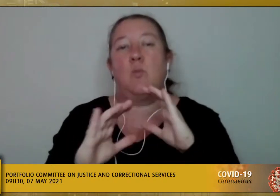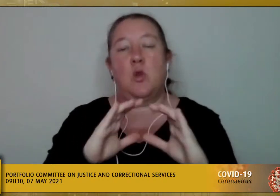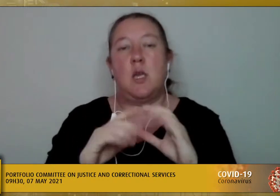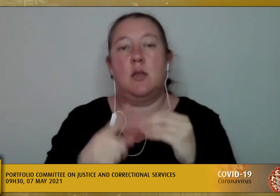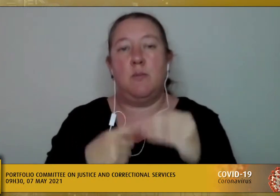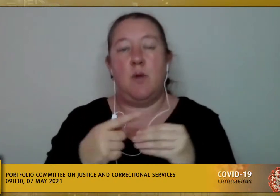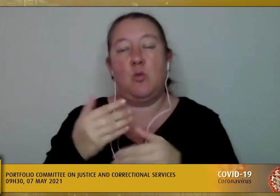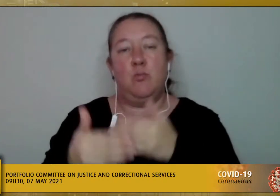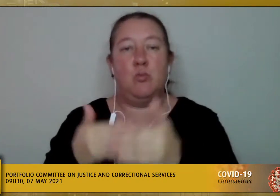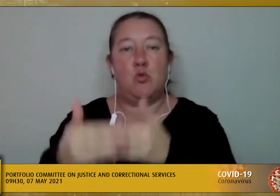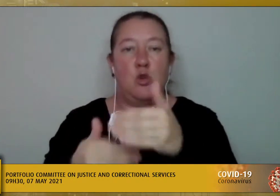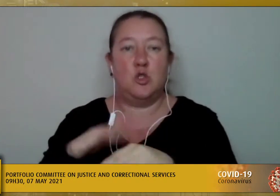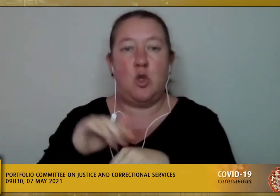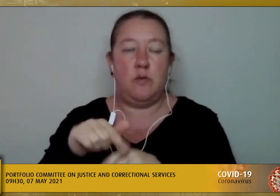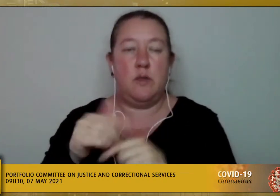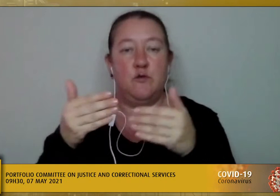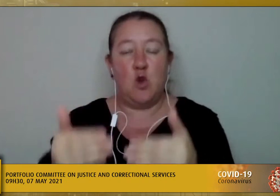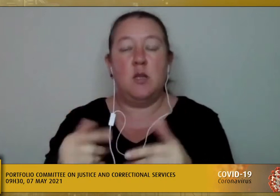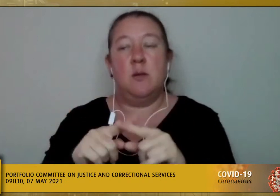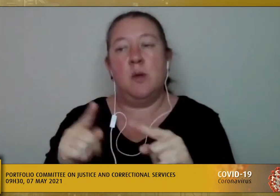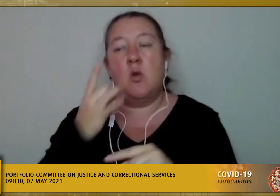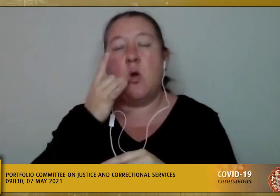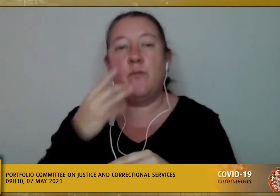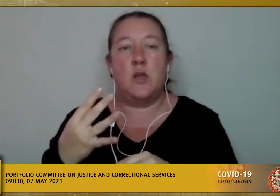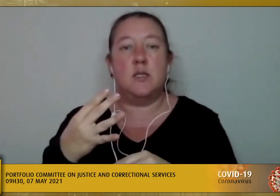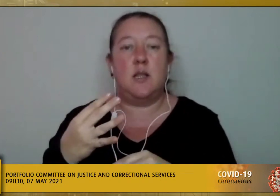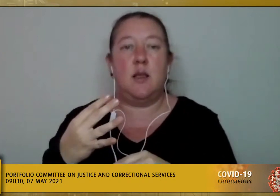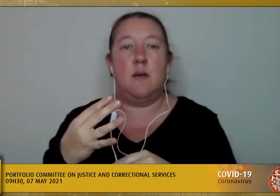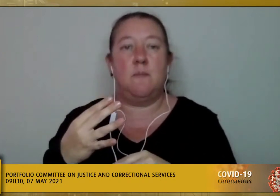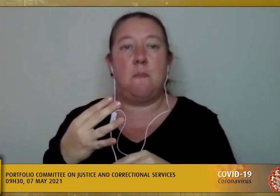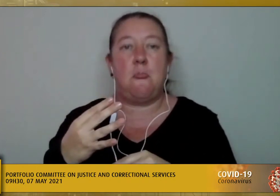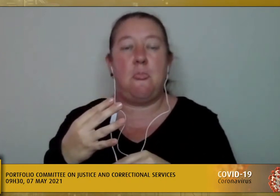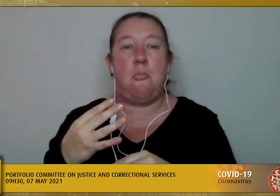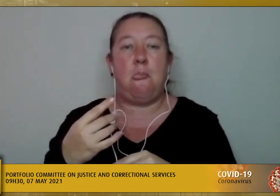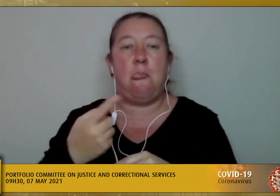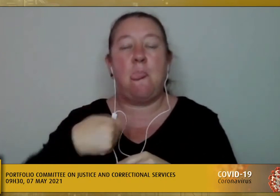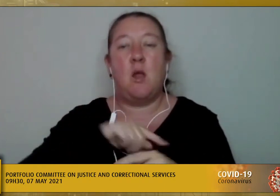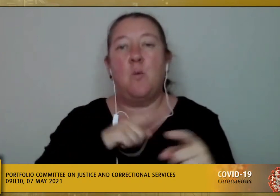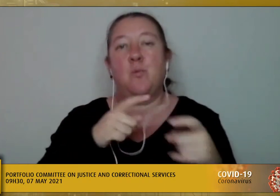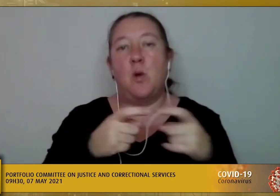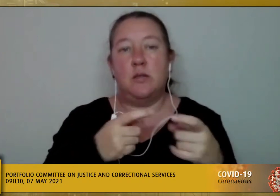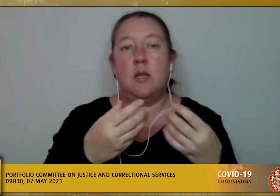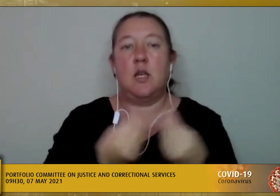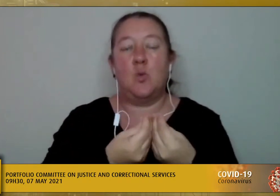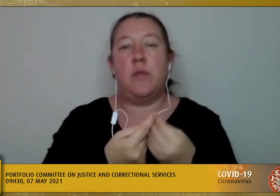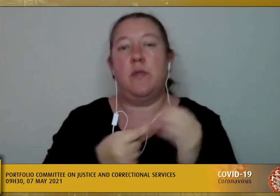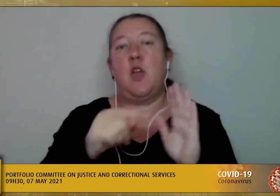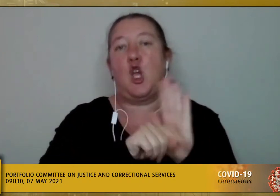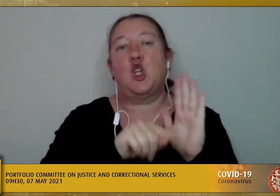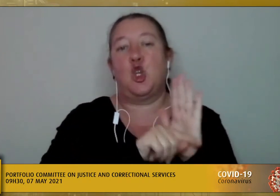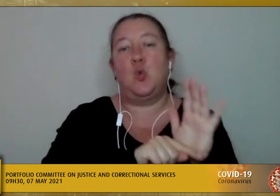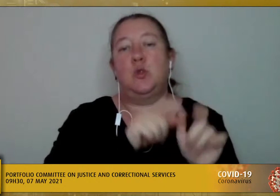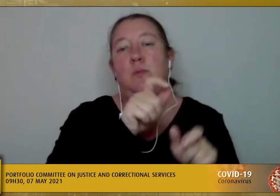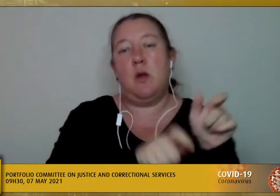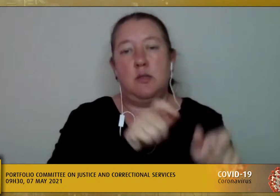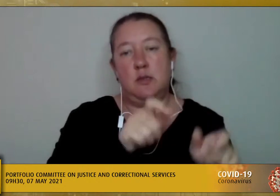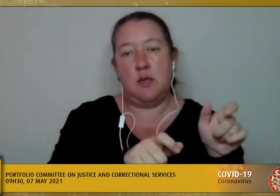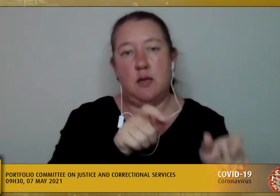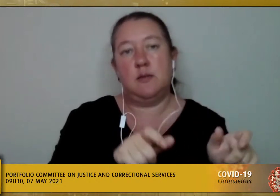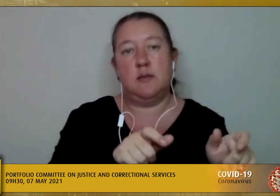progress on on this front but obviously um we are dealing with accused persons um